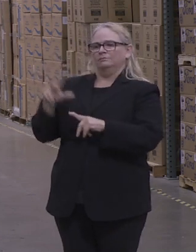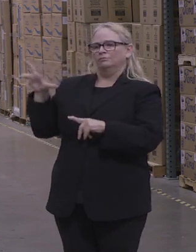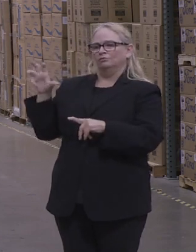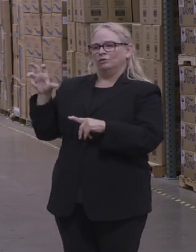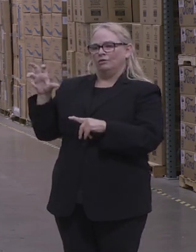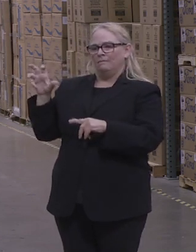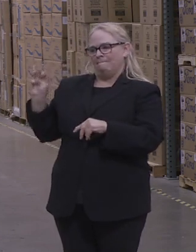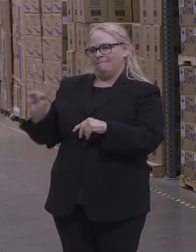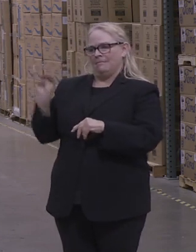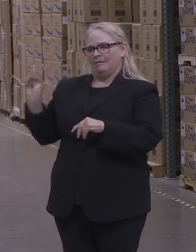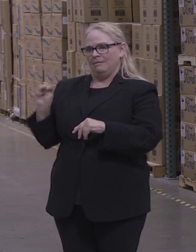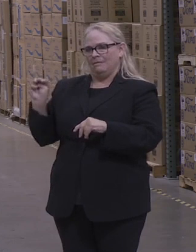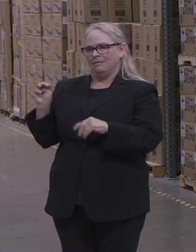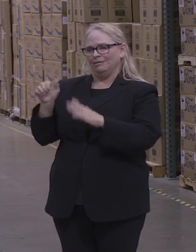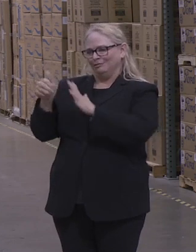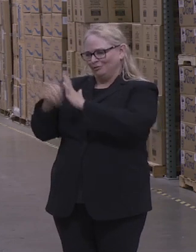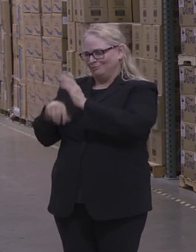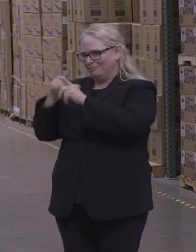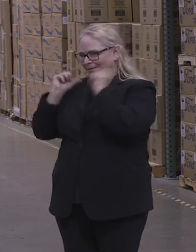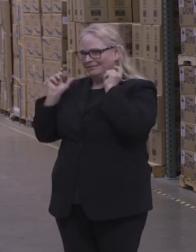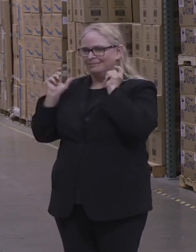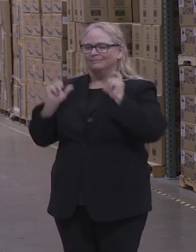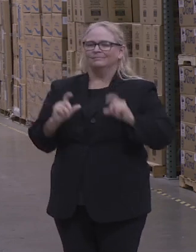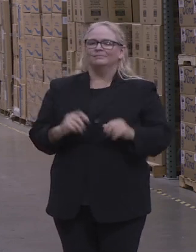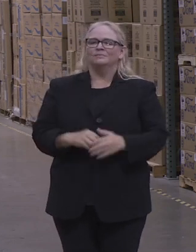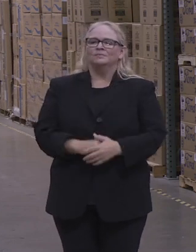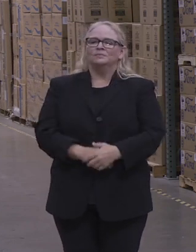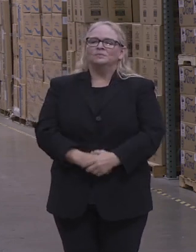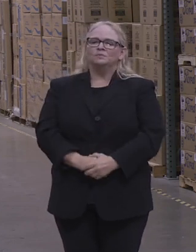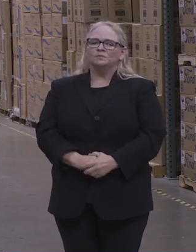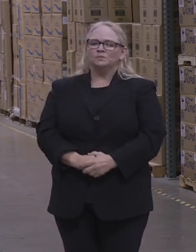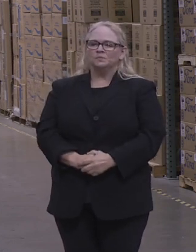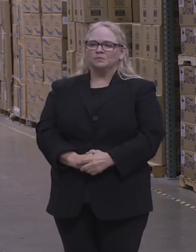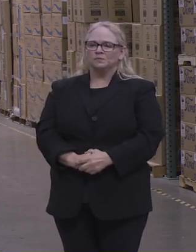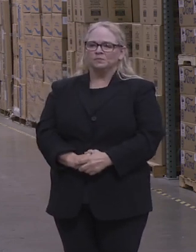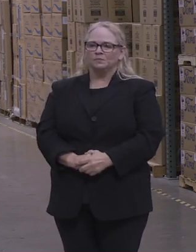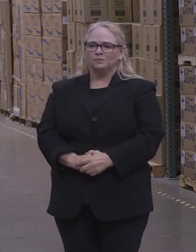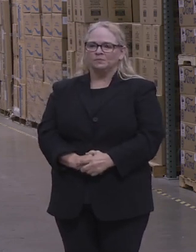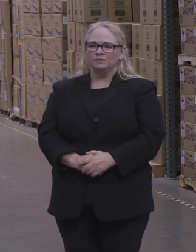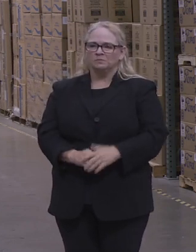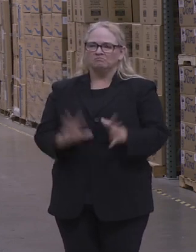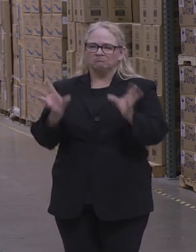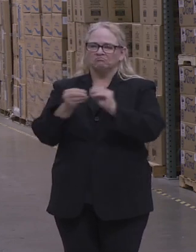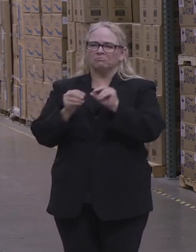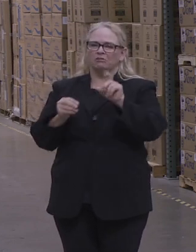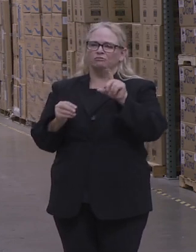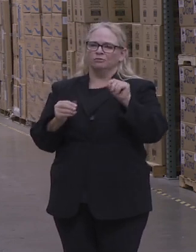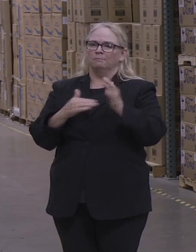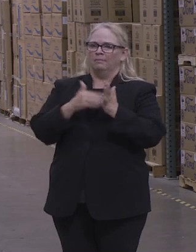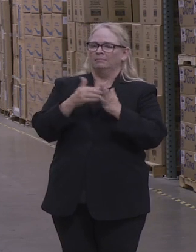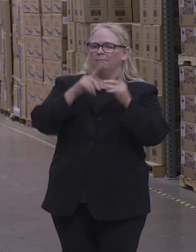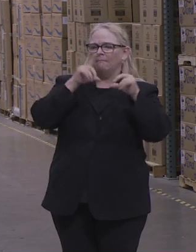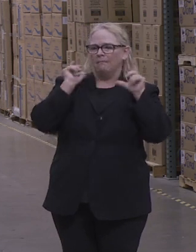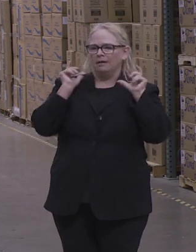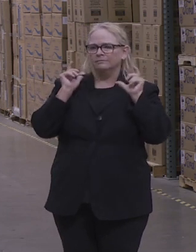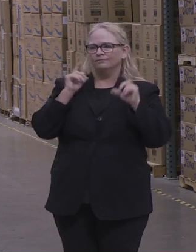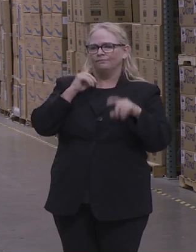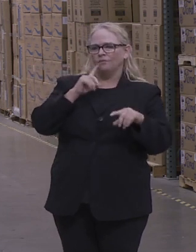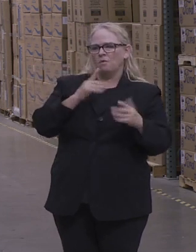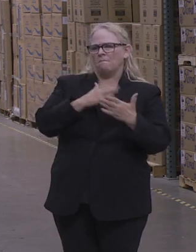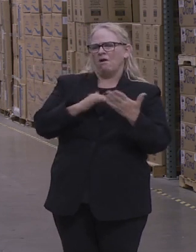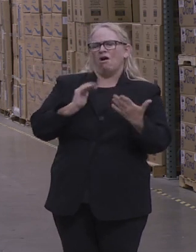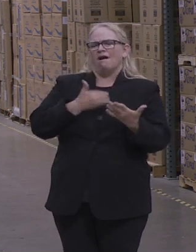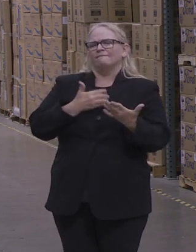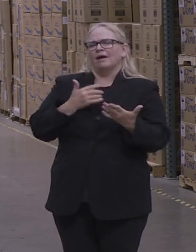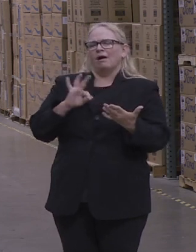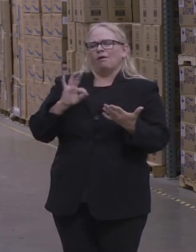for procedure and surgical purposes, and 120 million masks as part of our